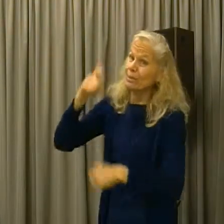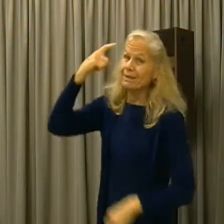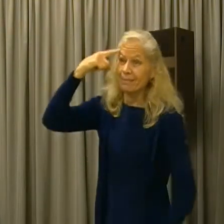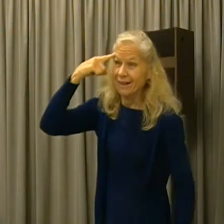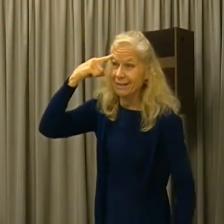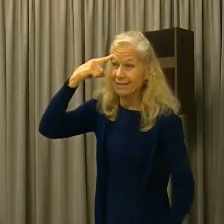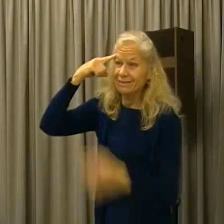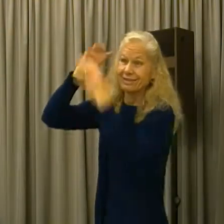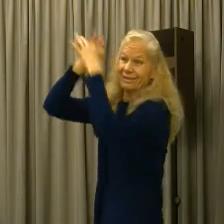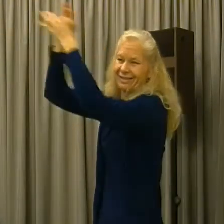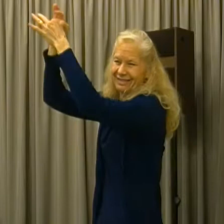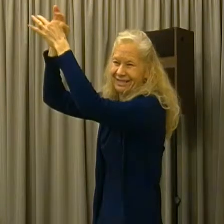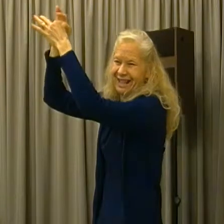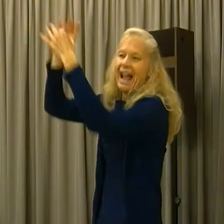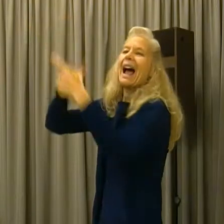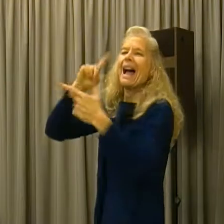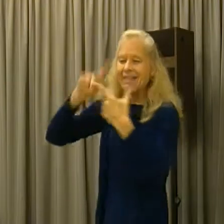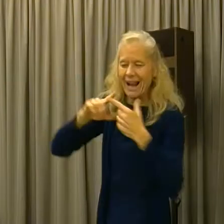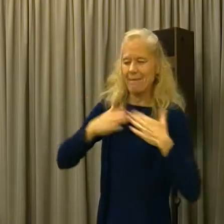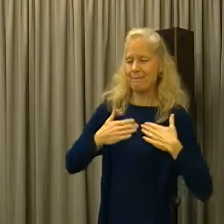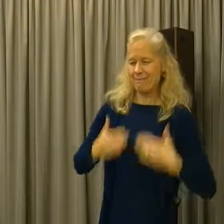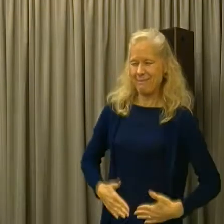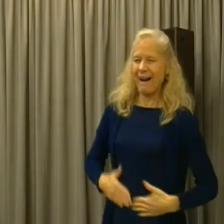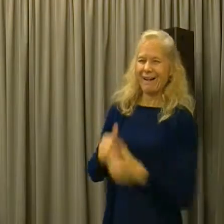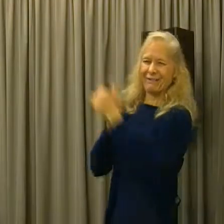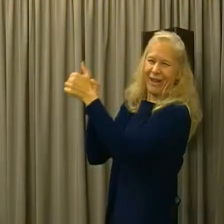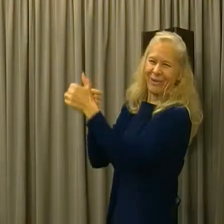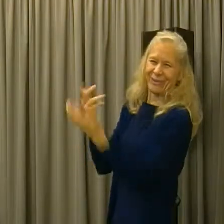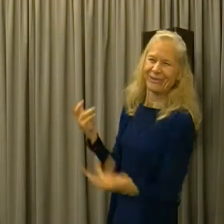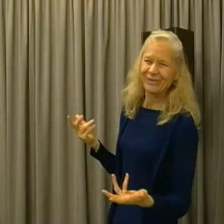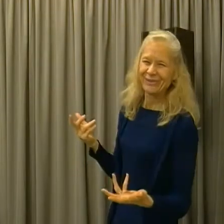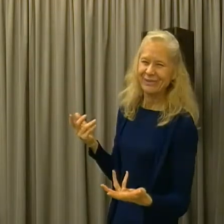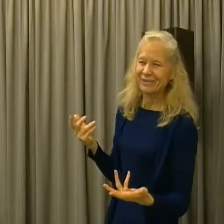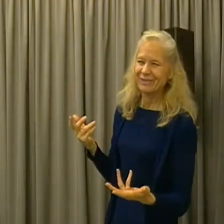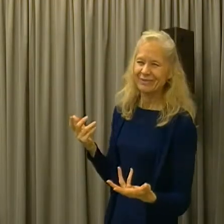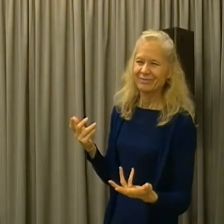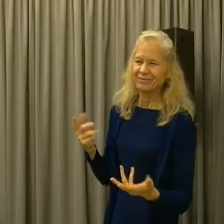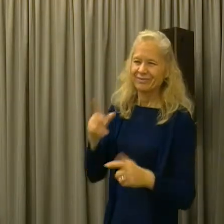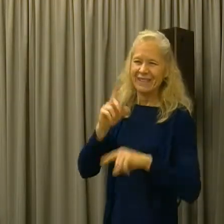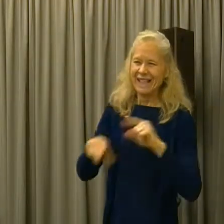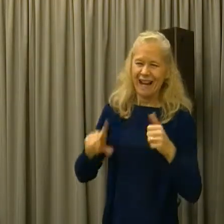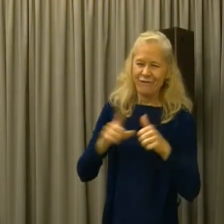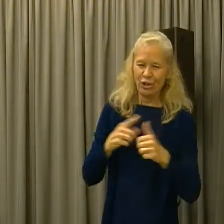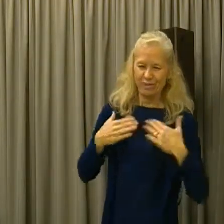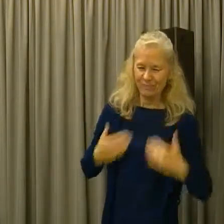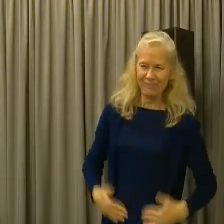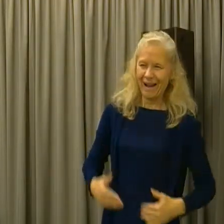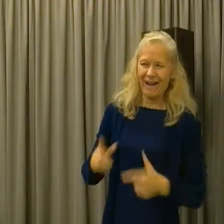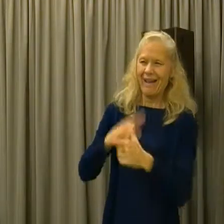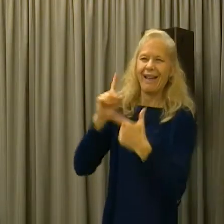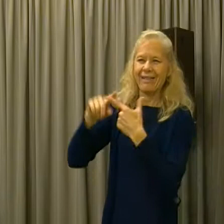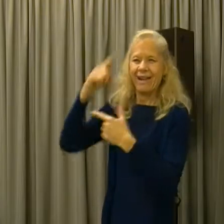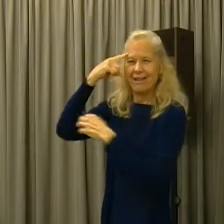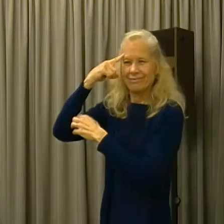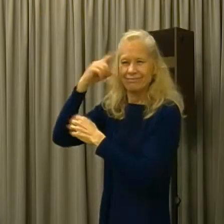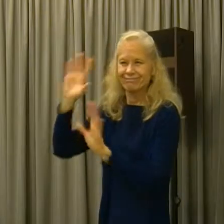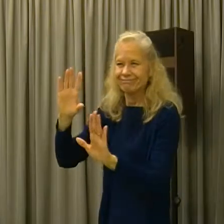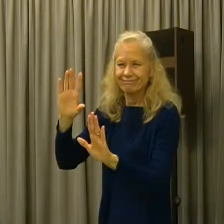with the things of God. Heavenly Father, I thank you for your church this morning. I thank you for the Word of God. And Lord, we